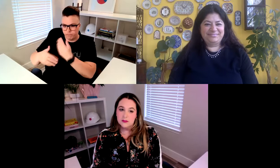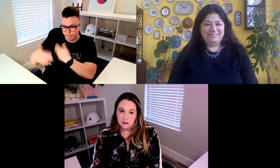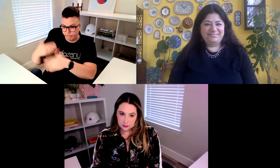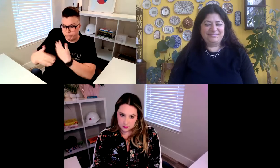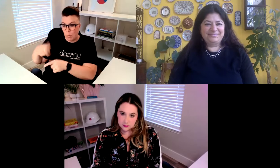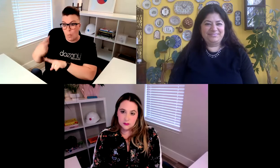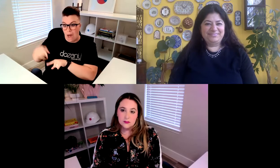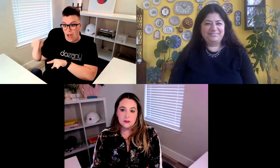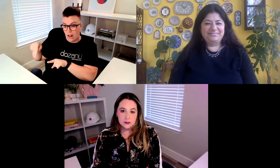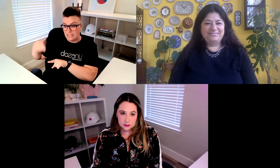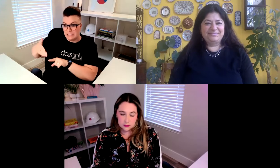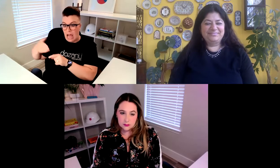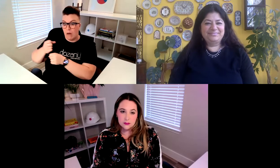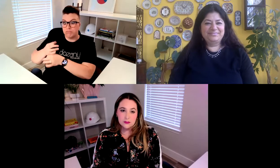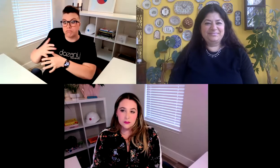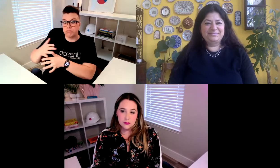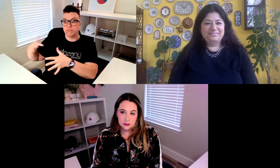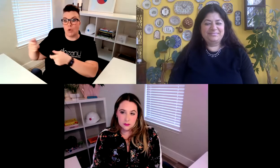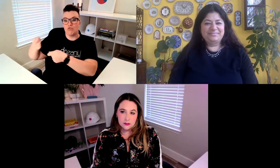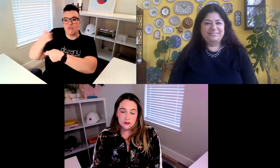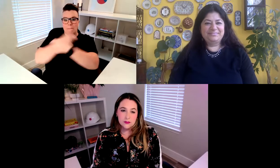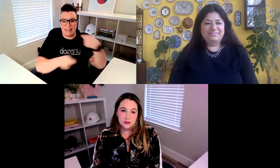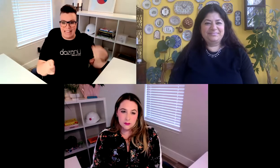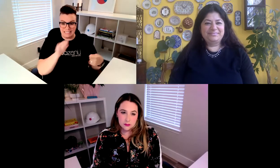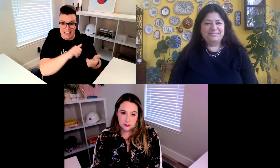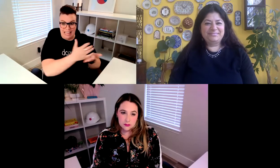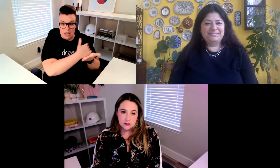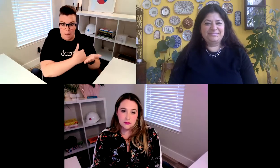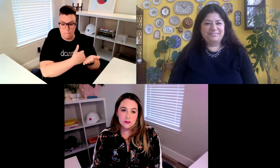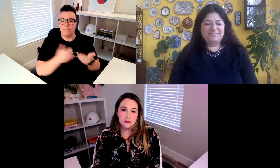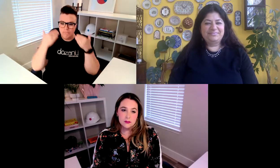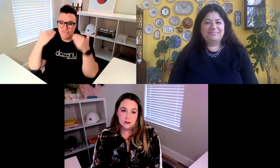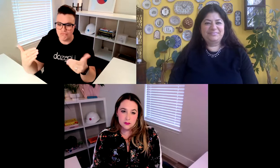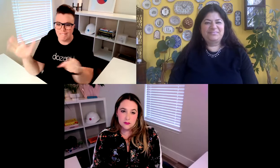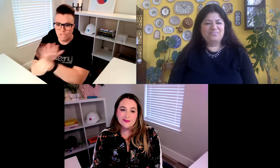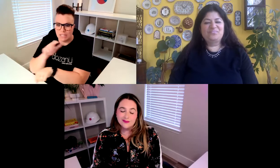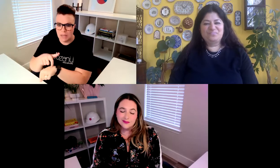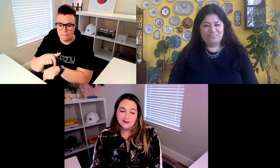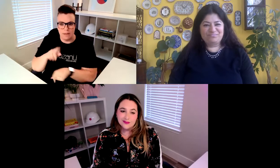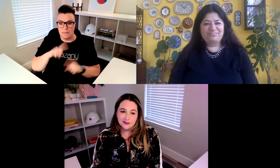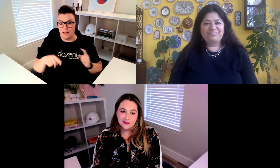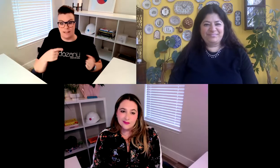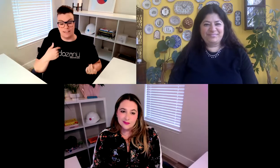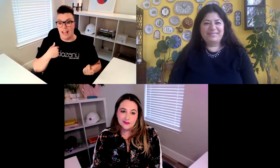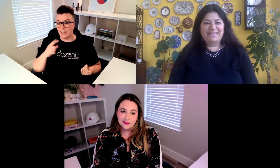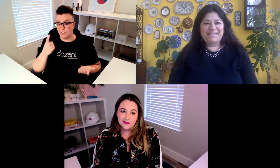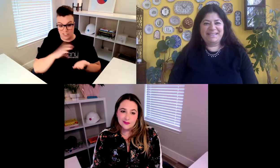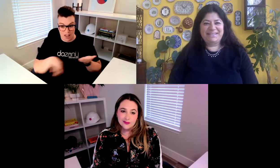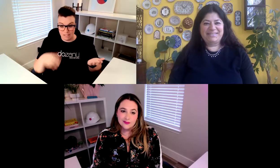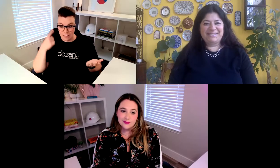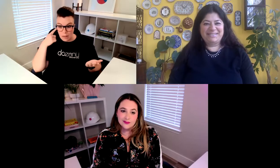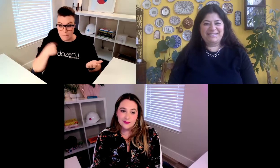integrate and to know, you know, start their passions on the side while they're still working a full time job and make a slow transition.